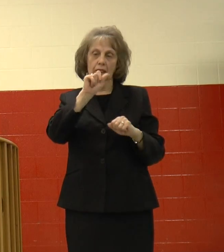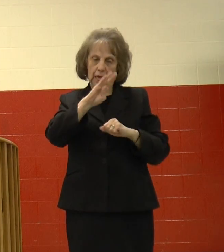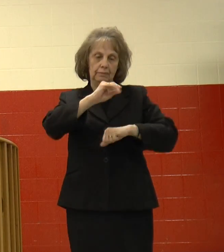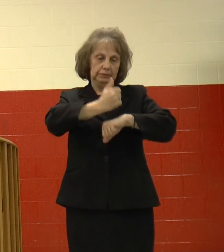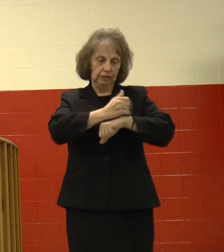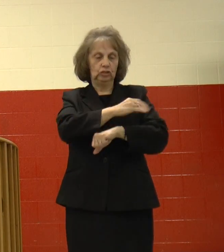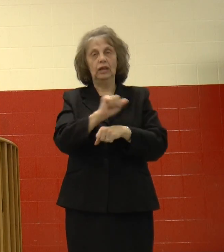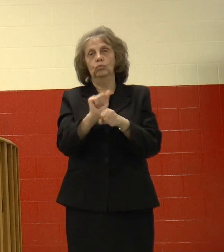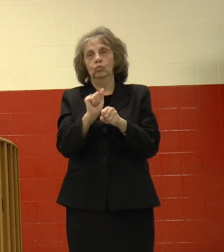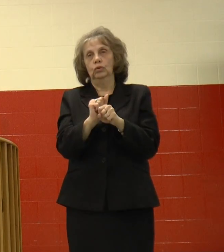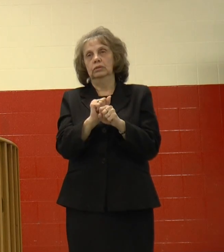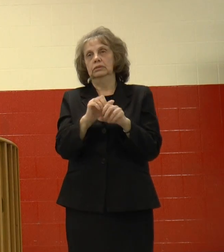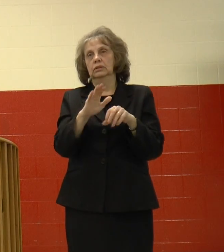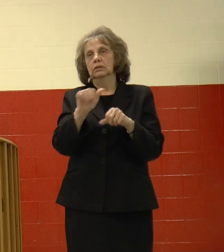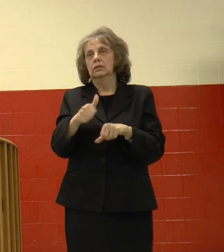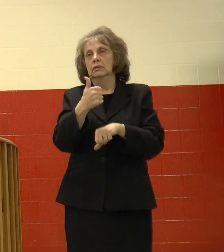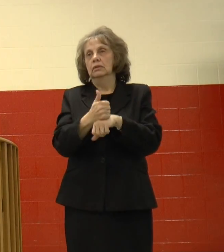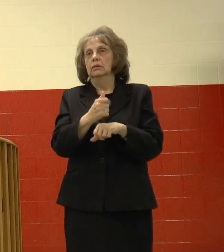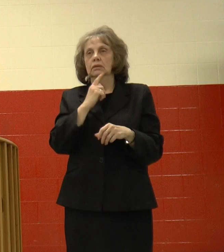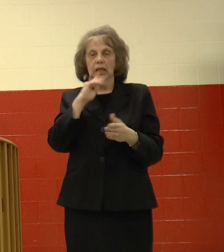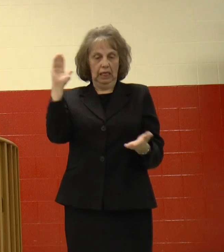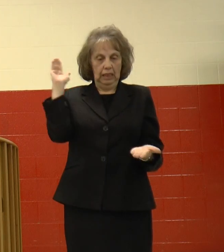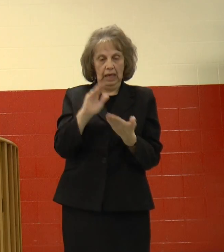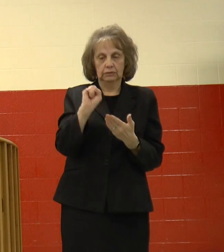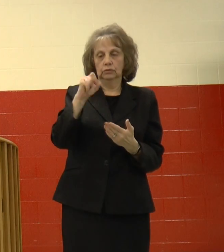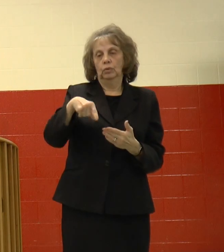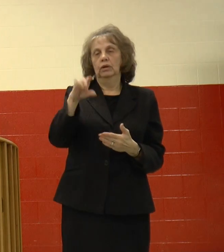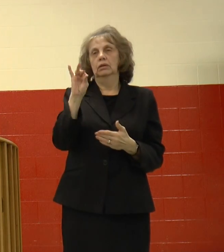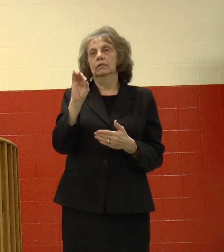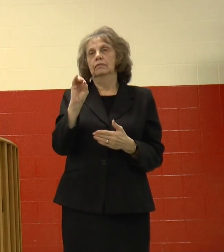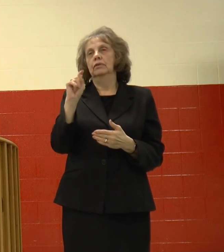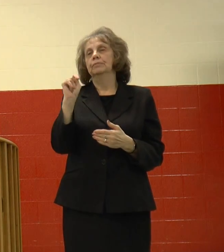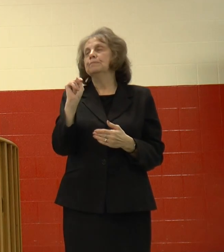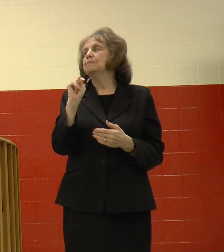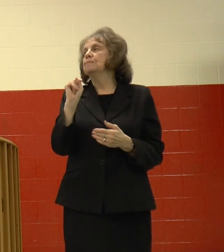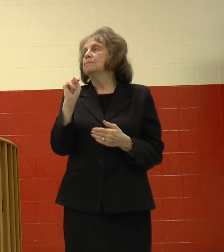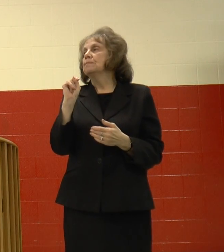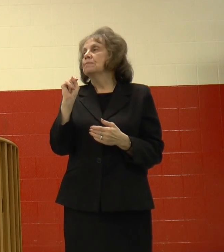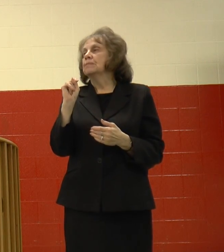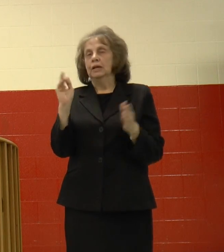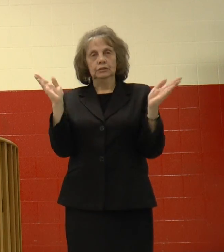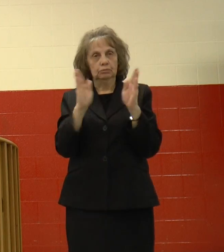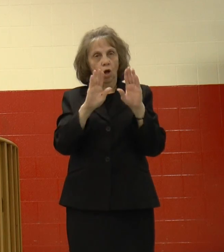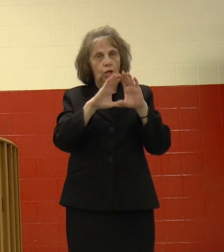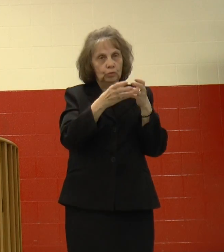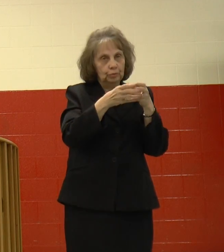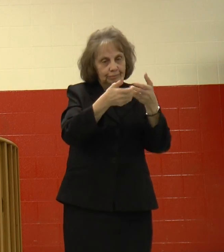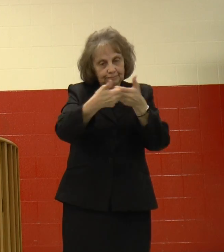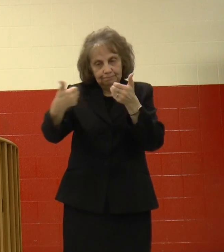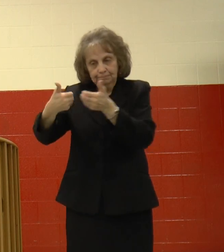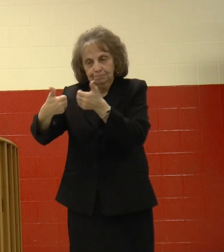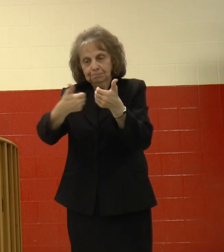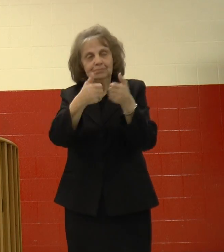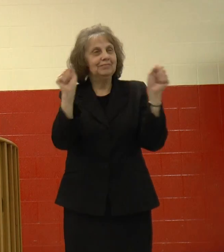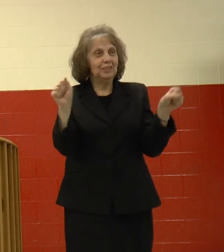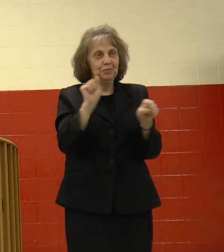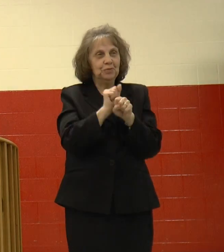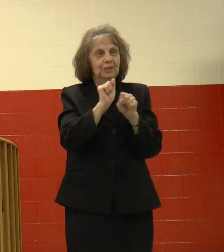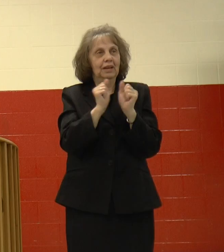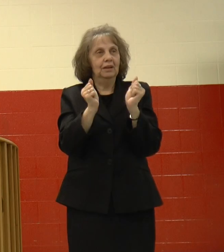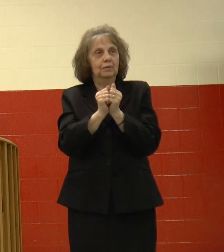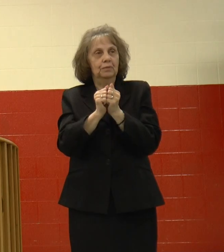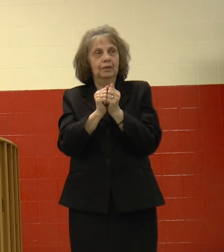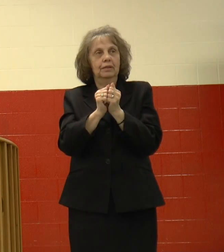station and a workstation, requiring less square footage. Small group breakout spaces that students can work at with